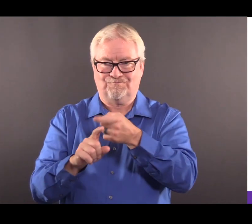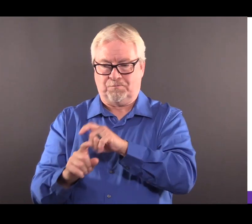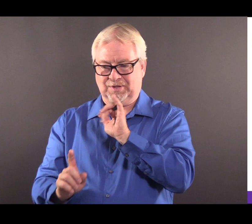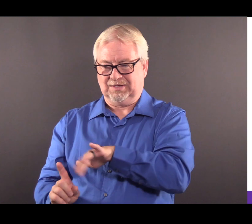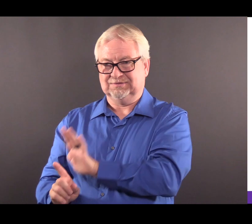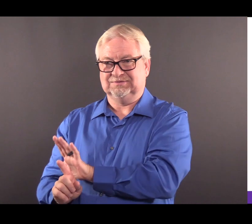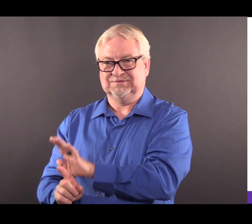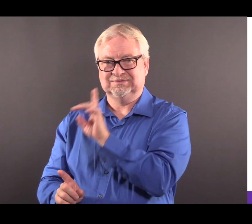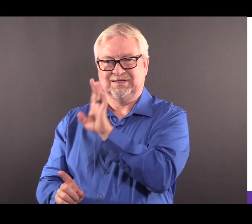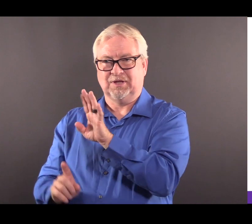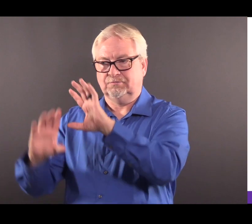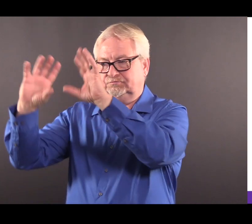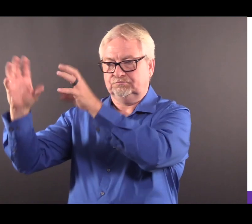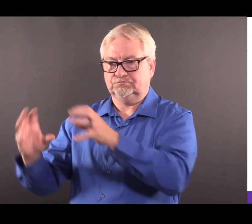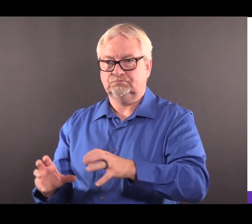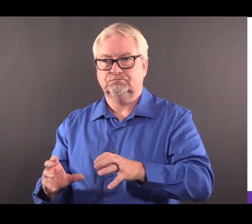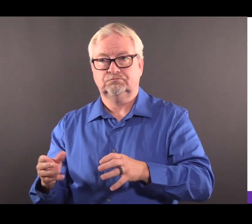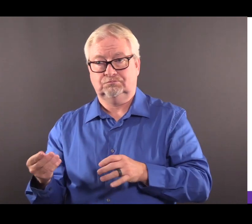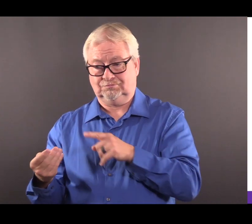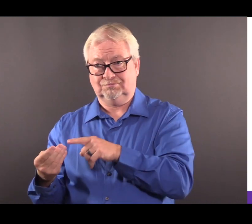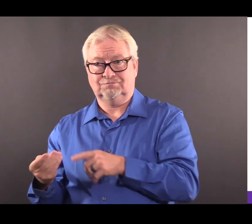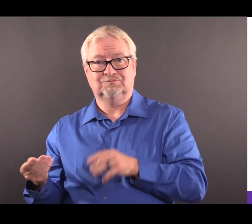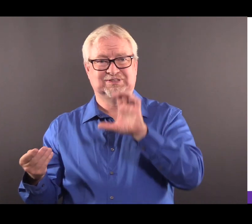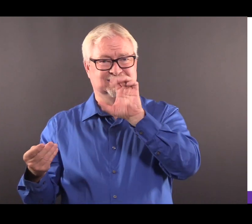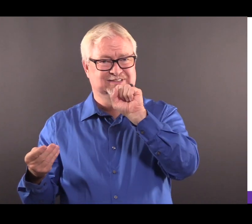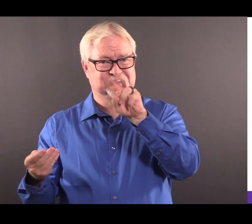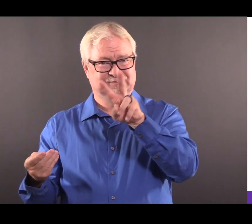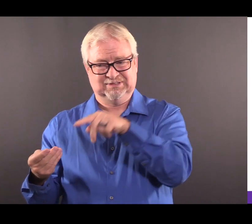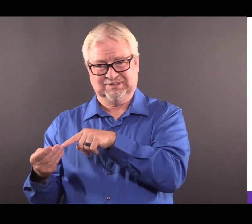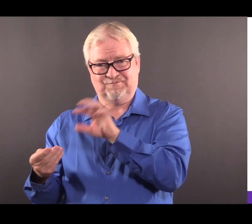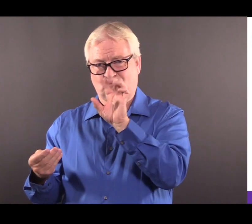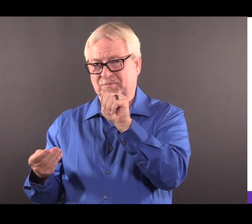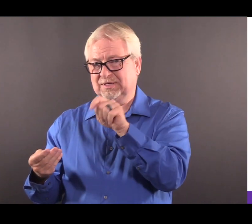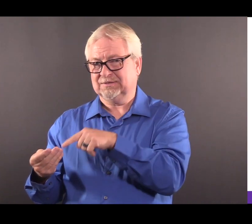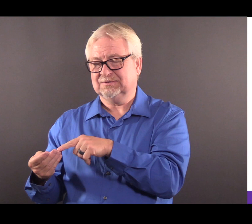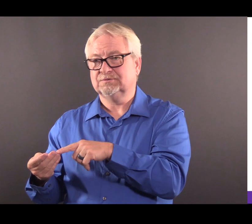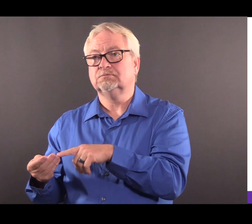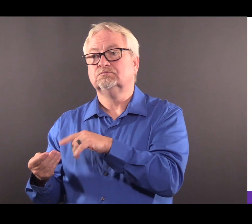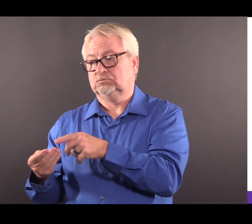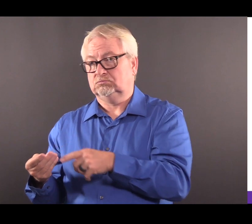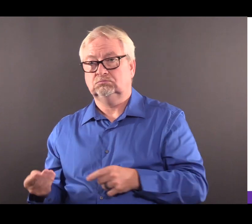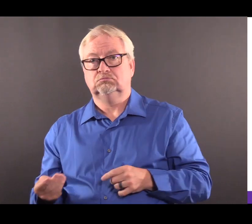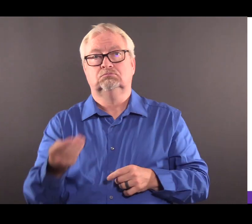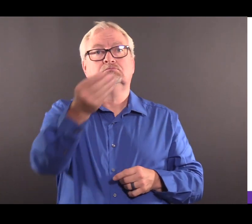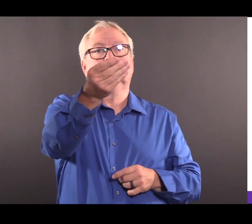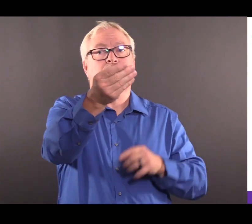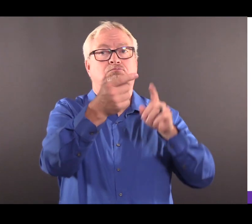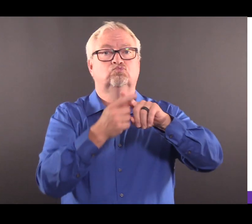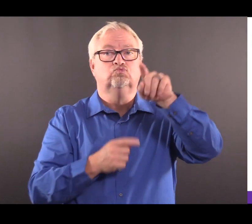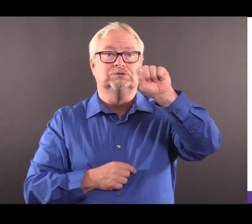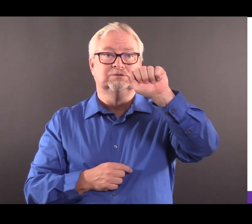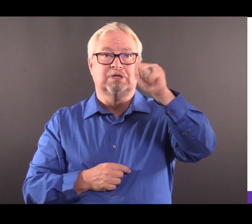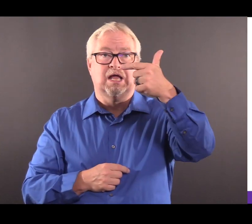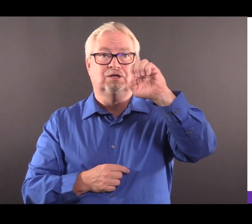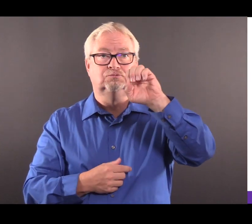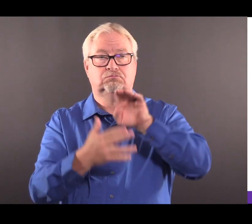reports from their comparable database in CSV format and upload those